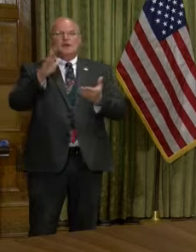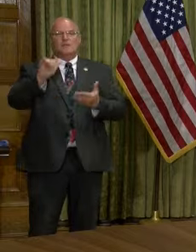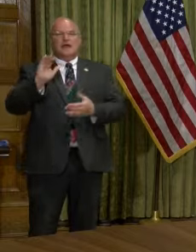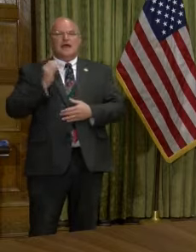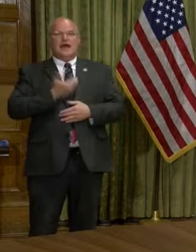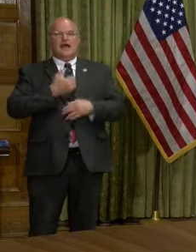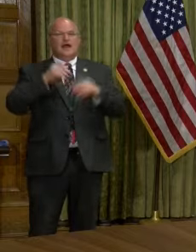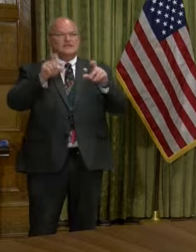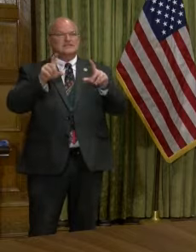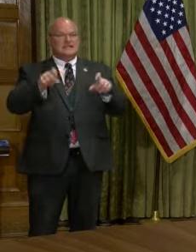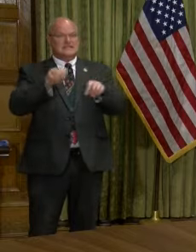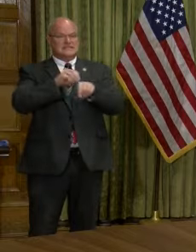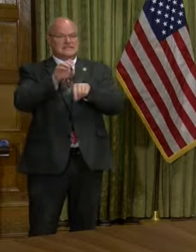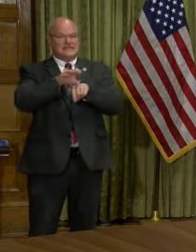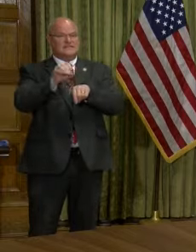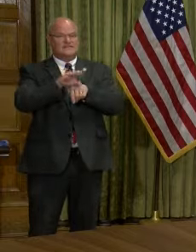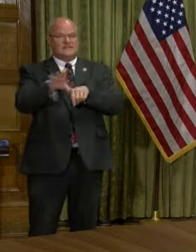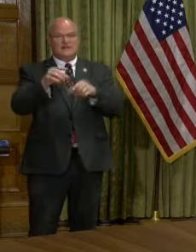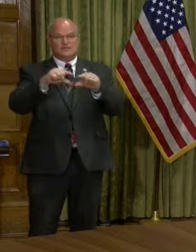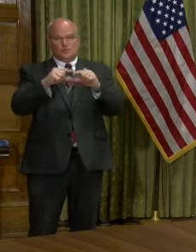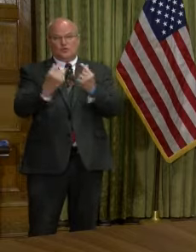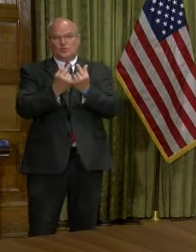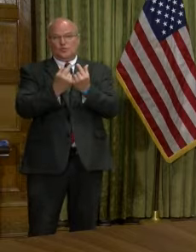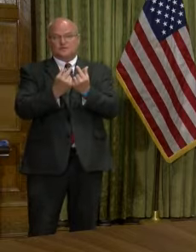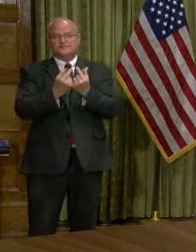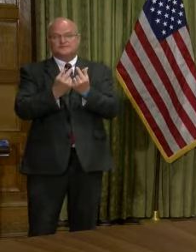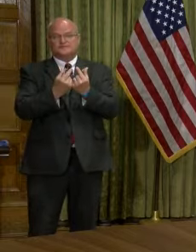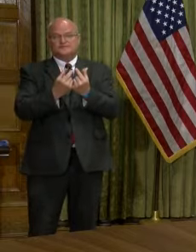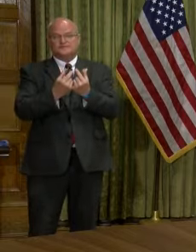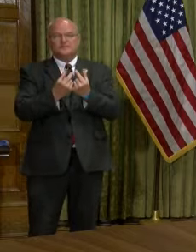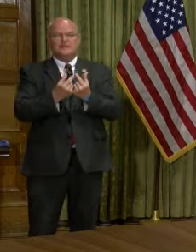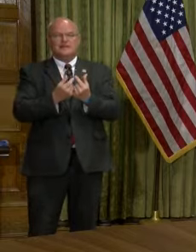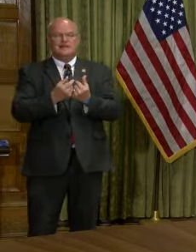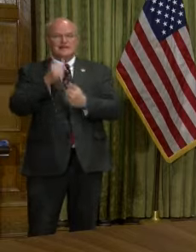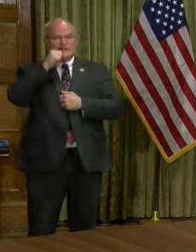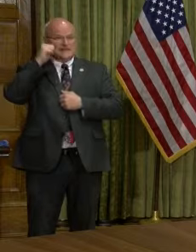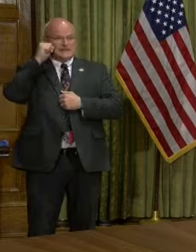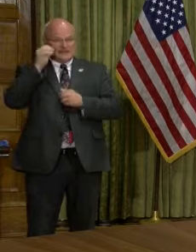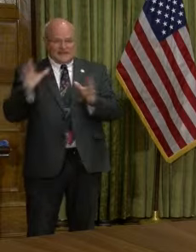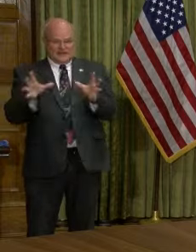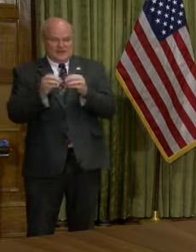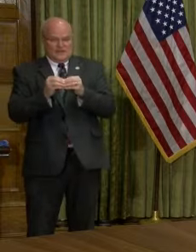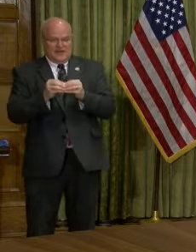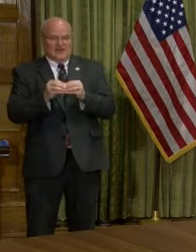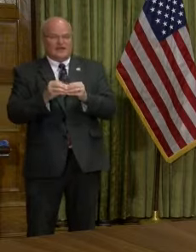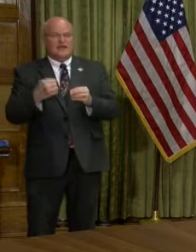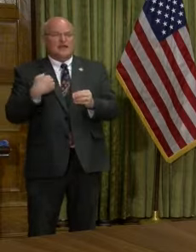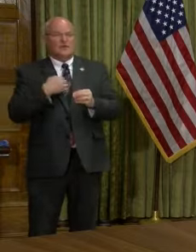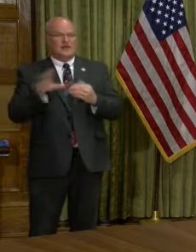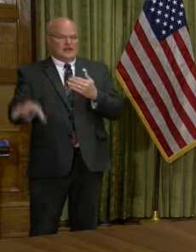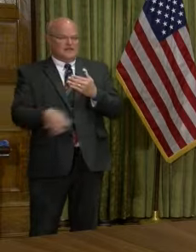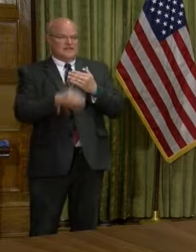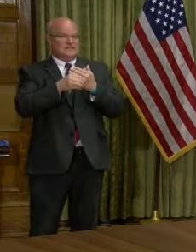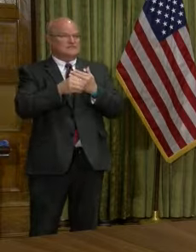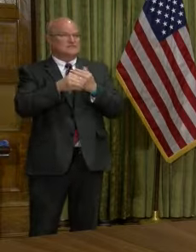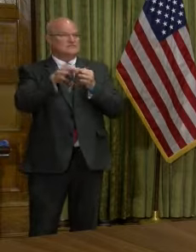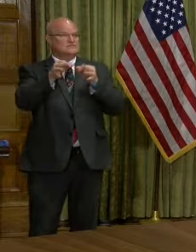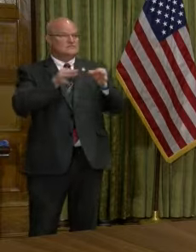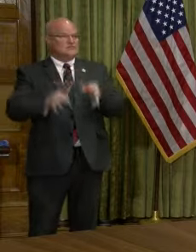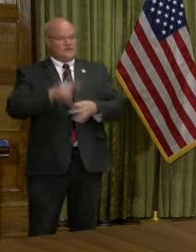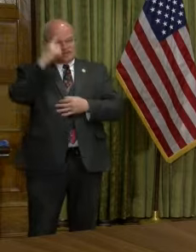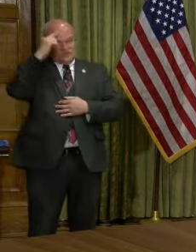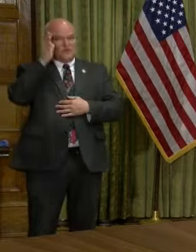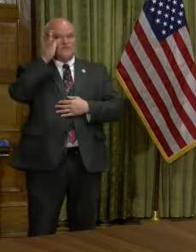our testing advisory group that met yesterday, and we'll have some additional outline for